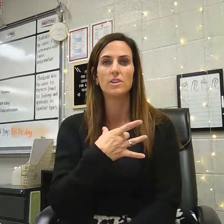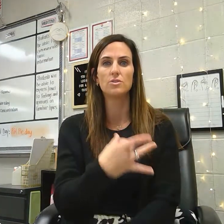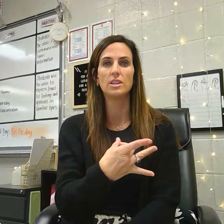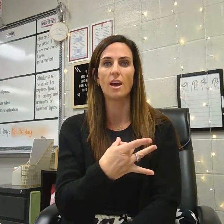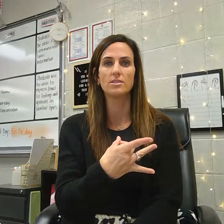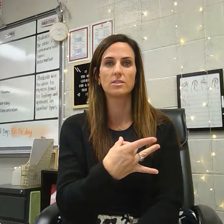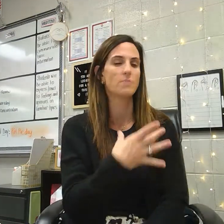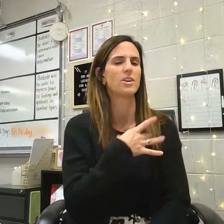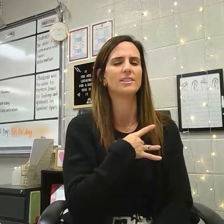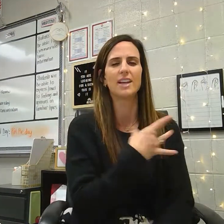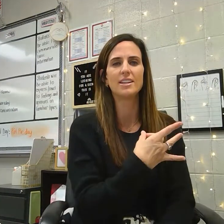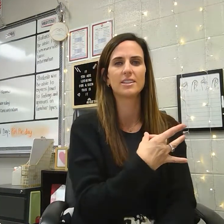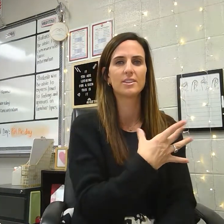review. Like.